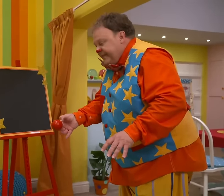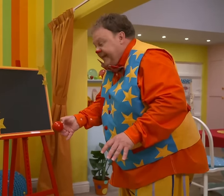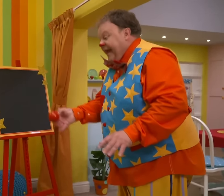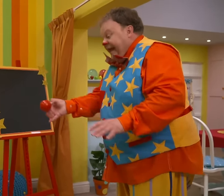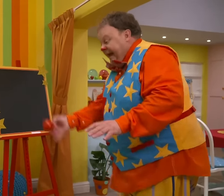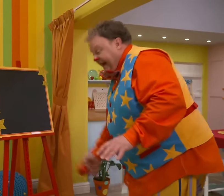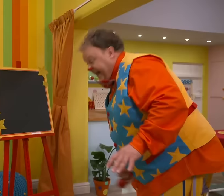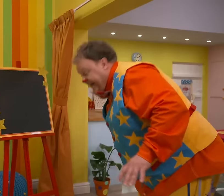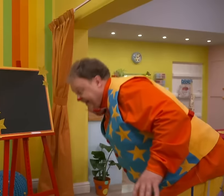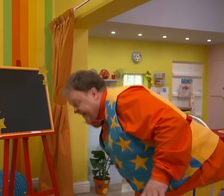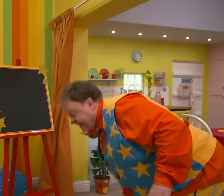Hey!